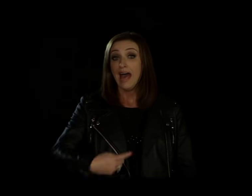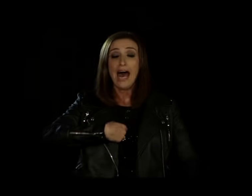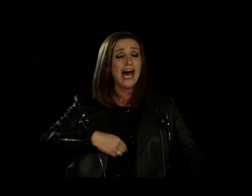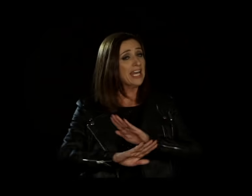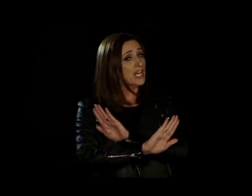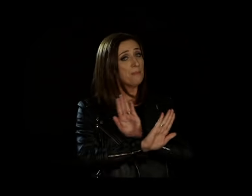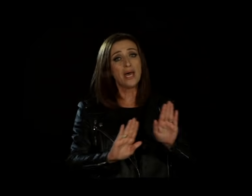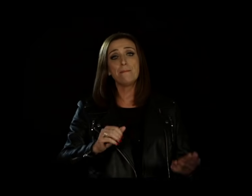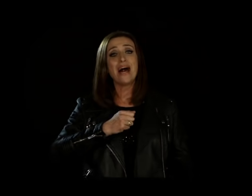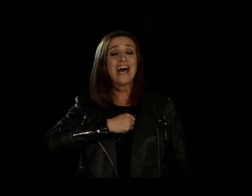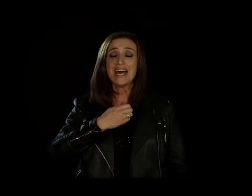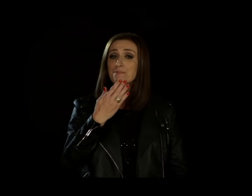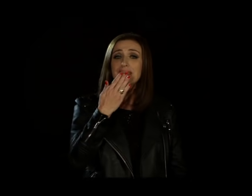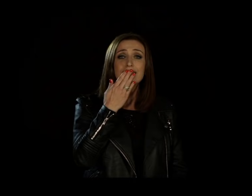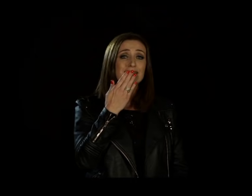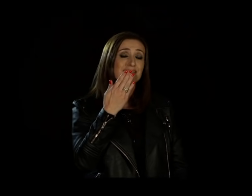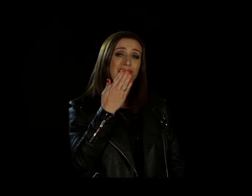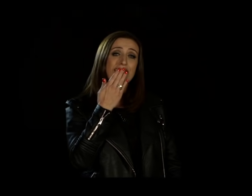I am not my mistake